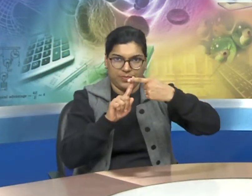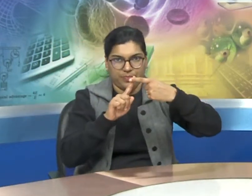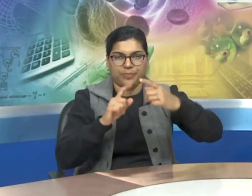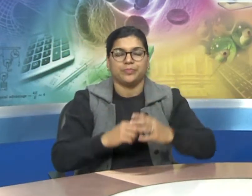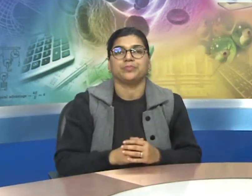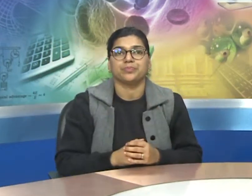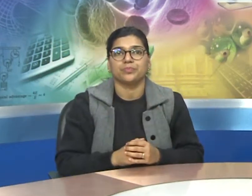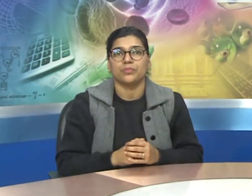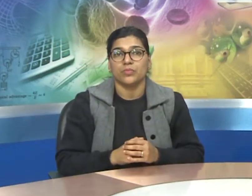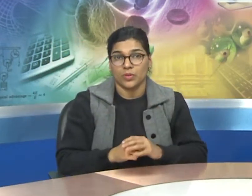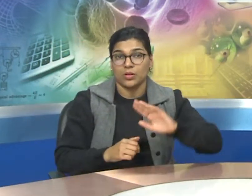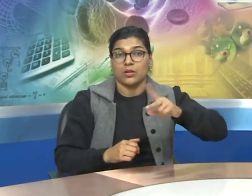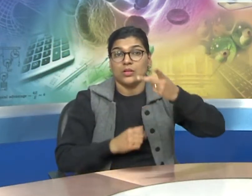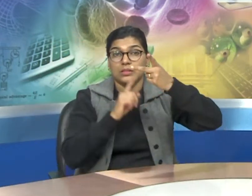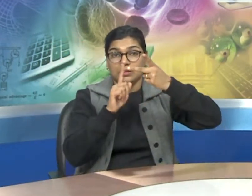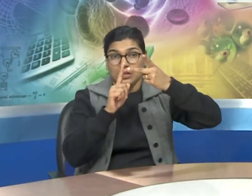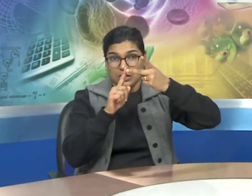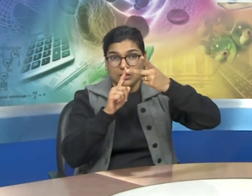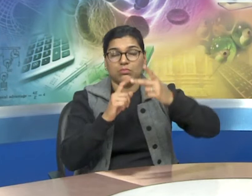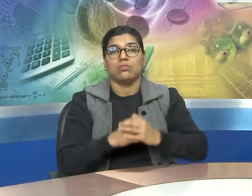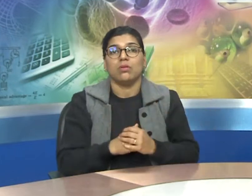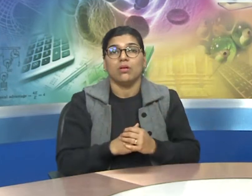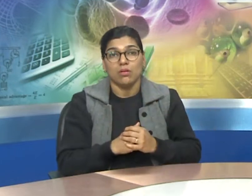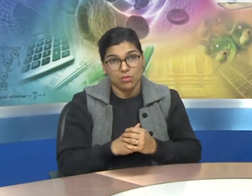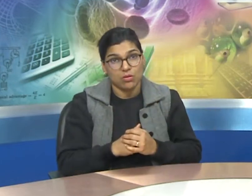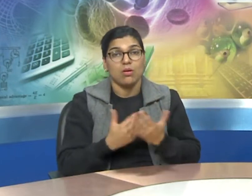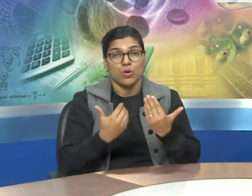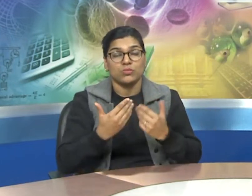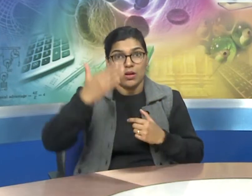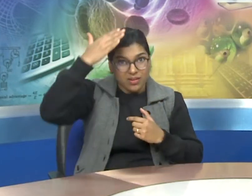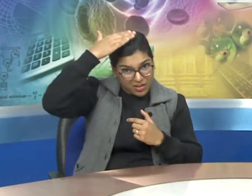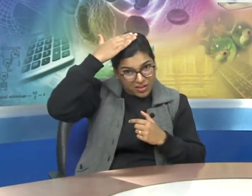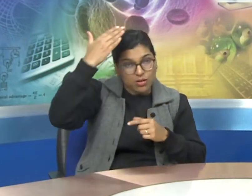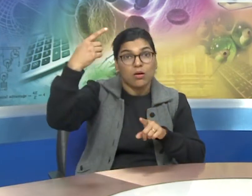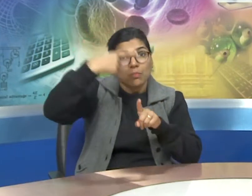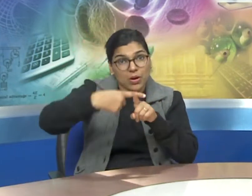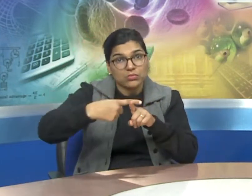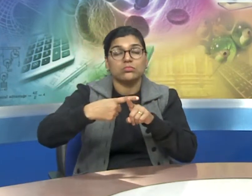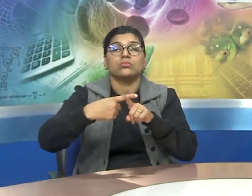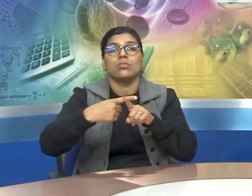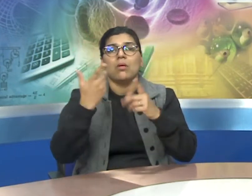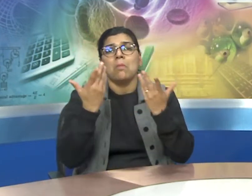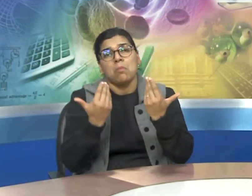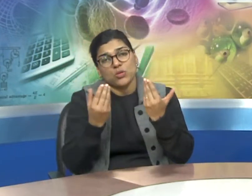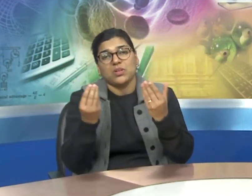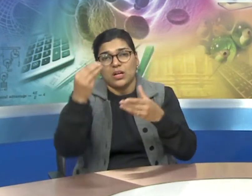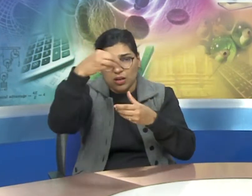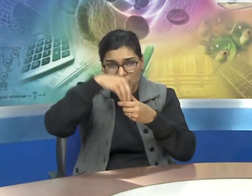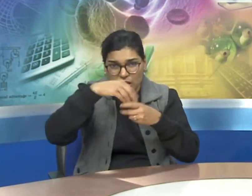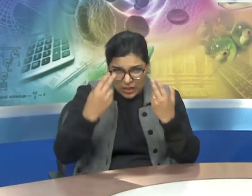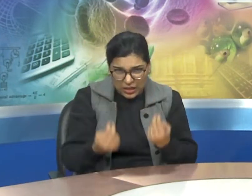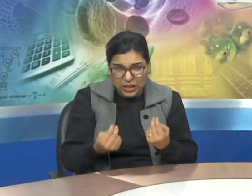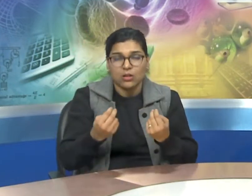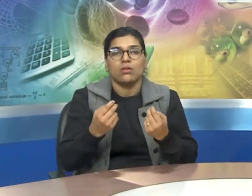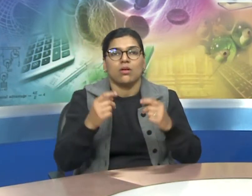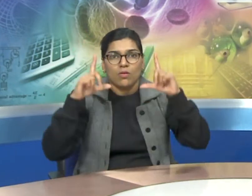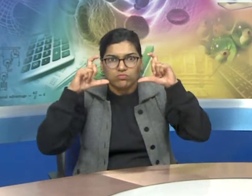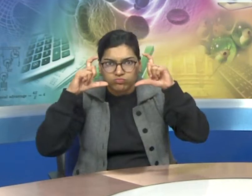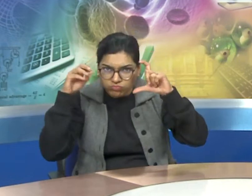open that, you can see the title slide. Then beside that, you can see